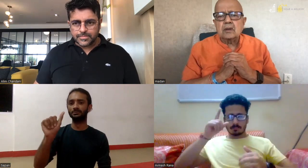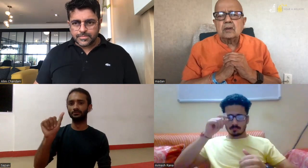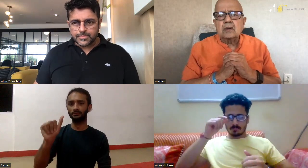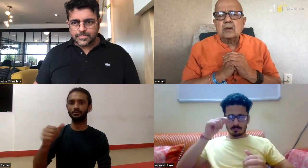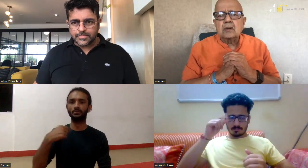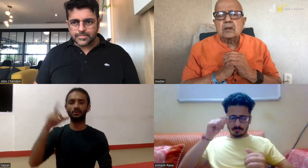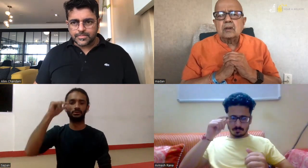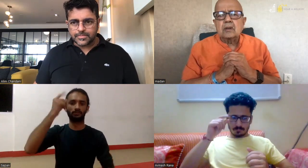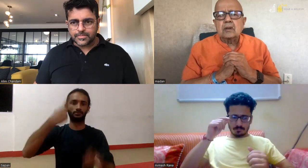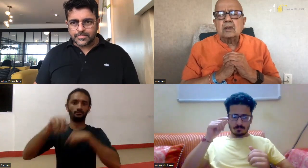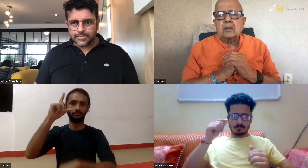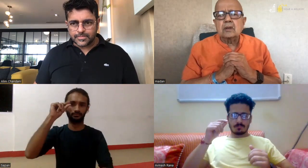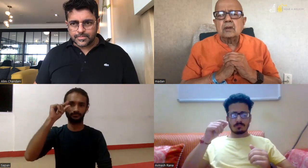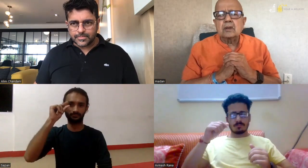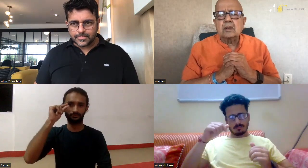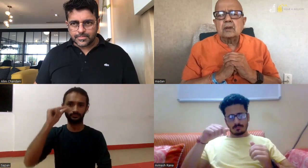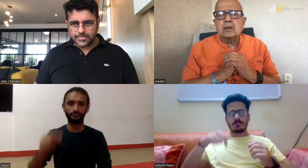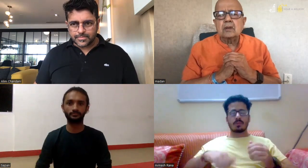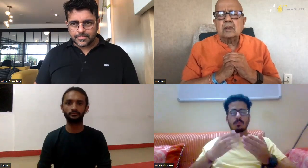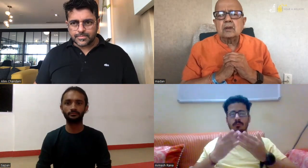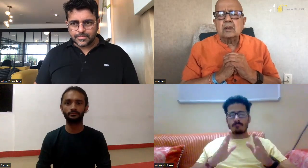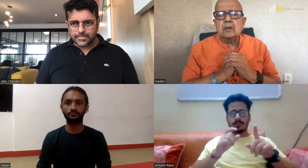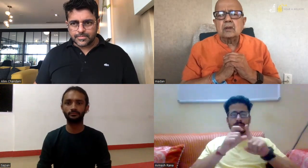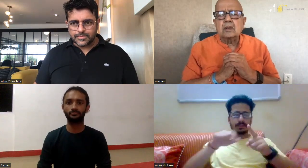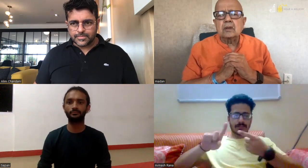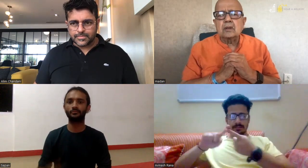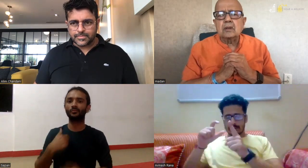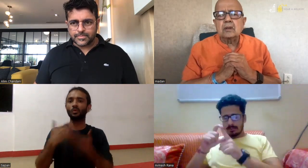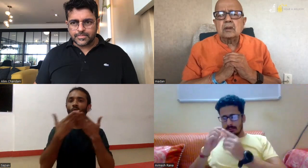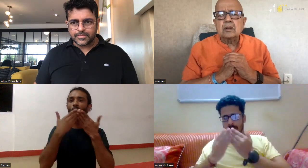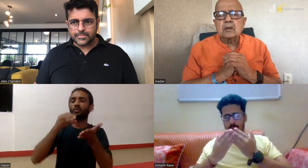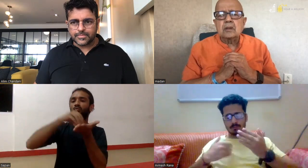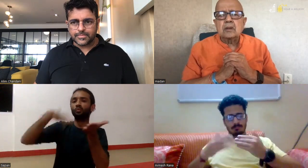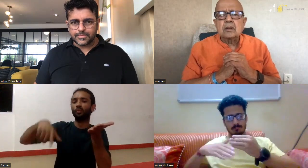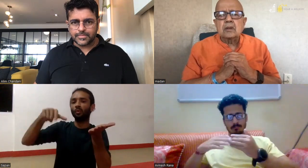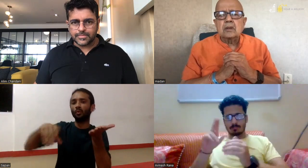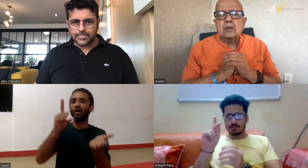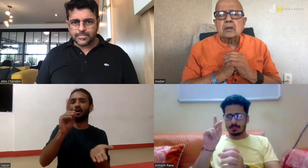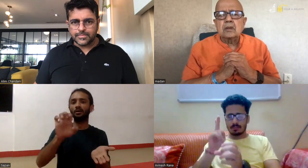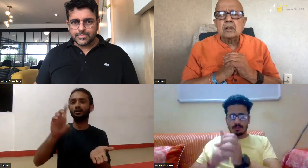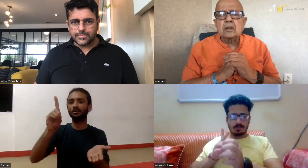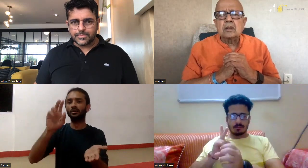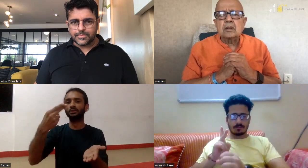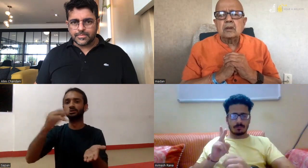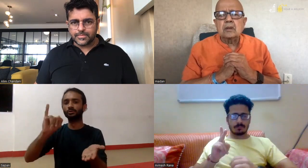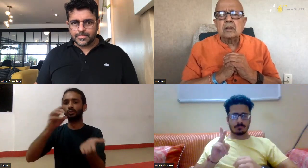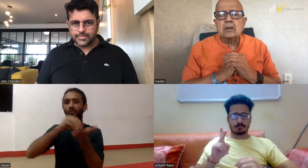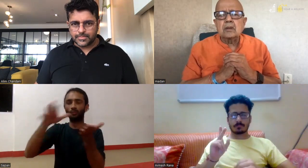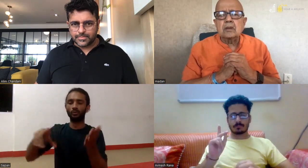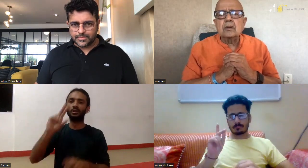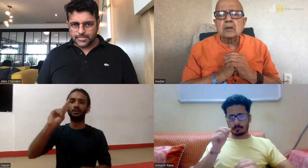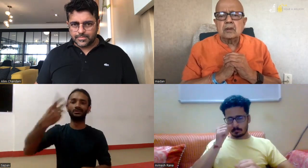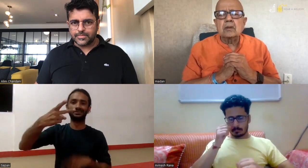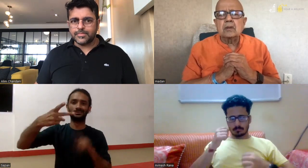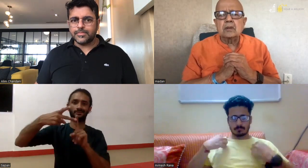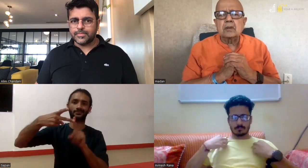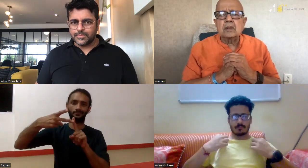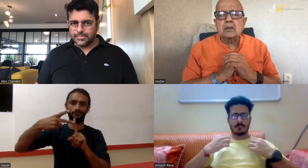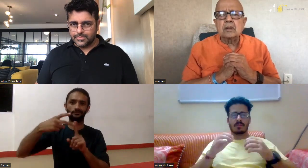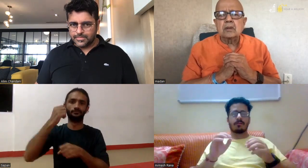Yeah. So now we'll be beginning with questions. Sapan can ask questions if he needed. And I definitely want more women to ask questions